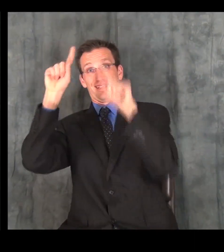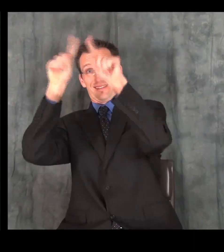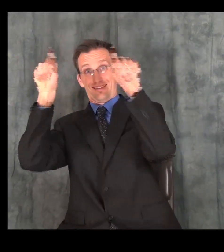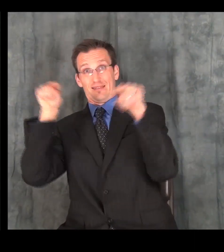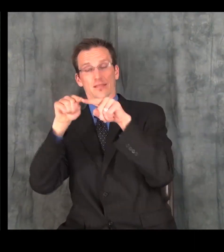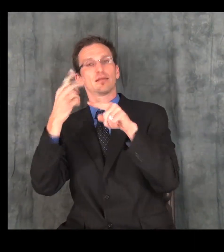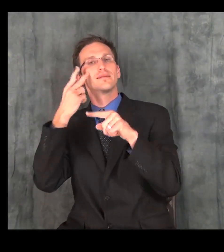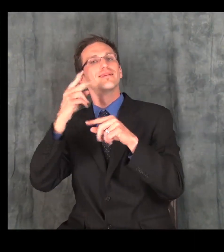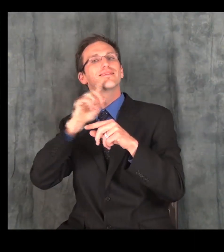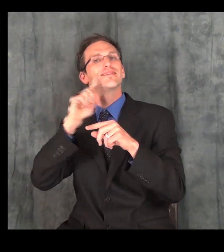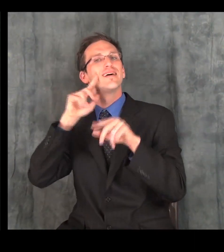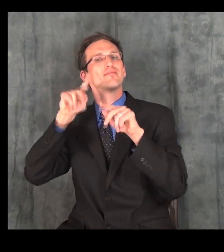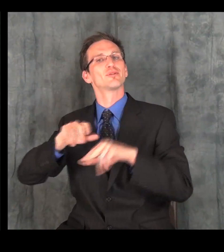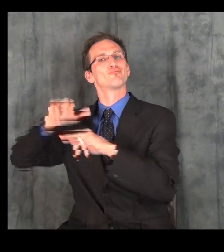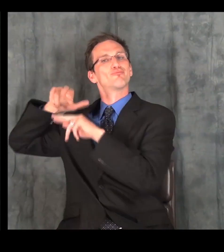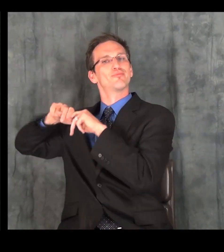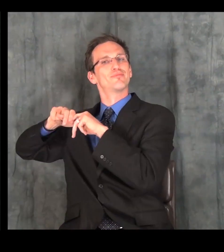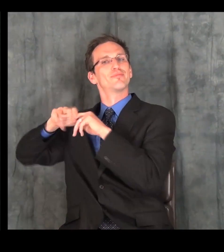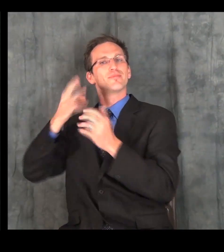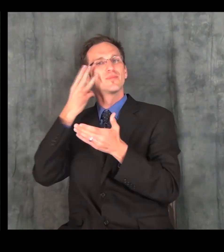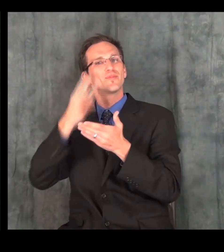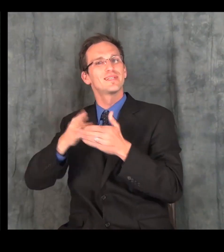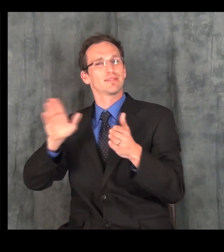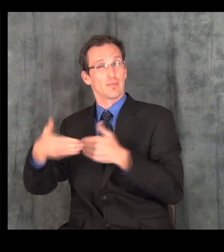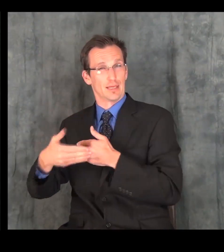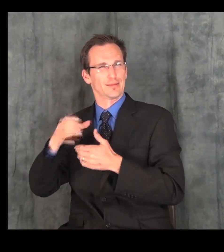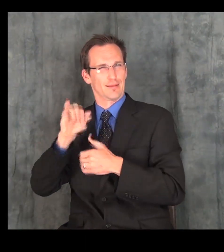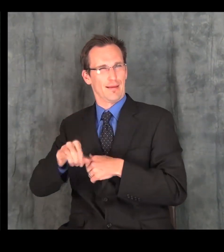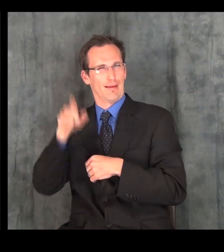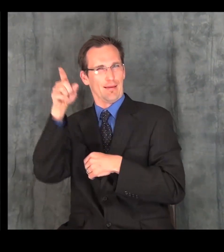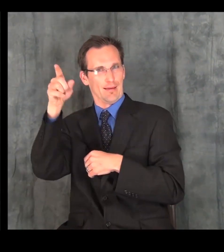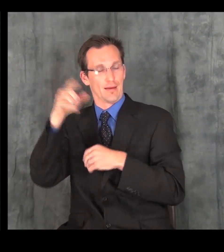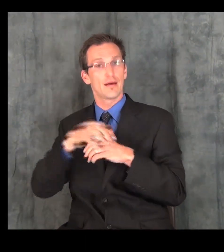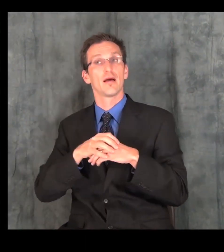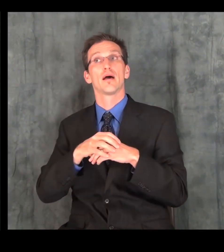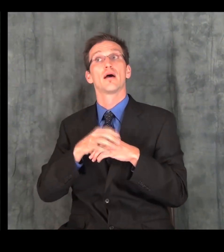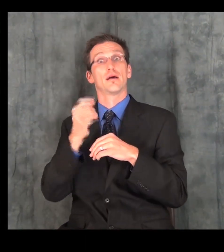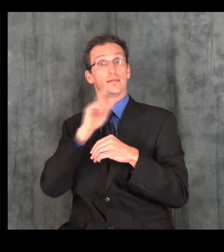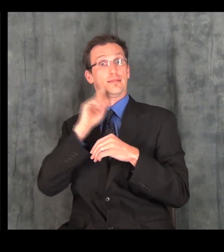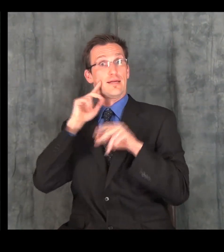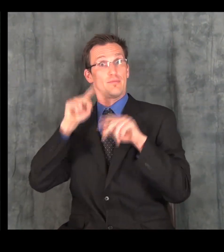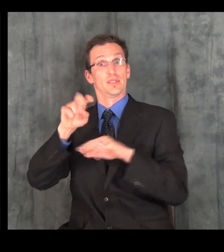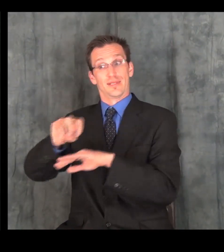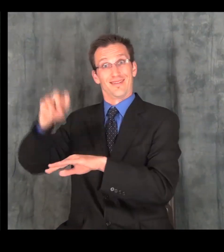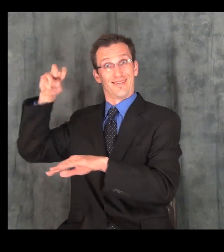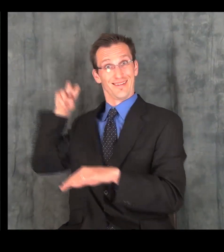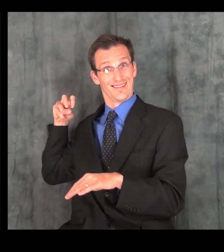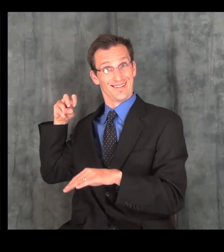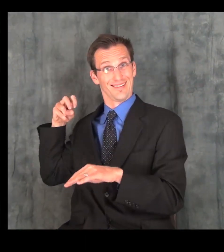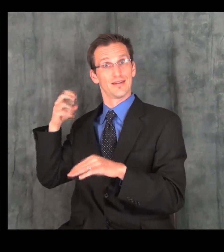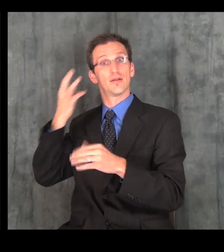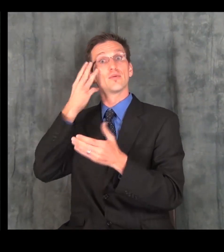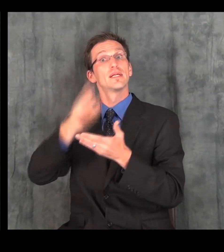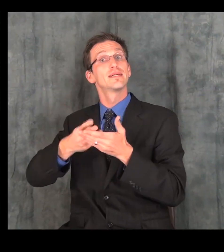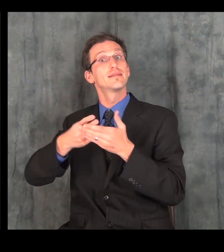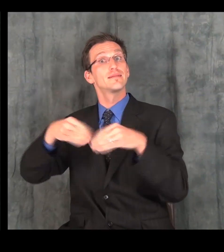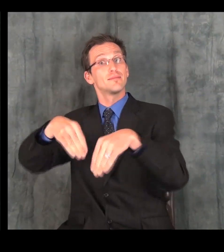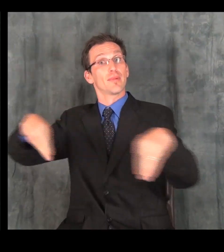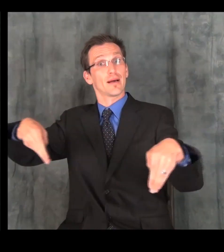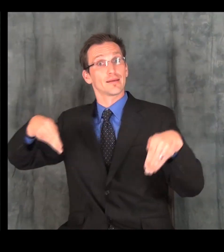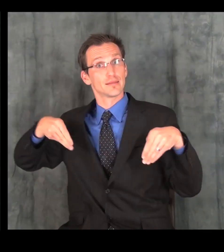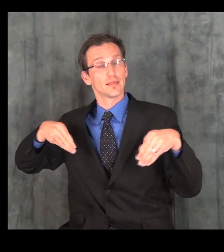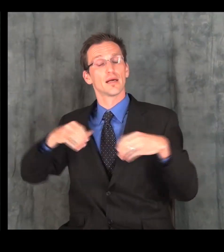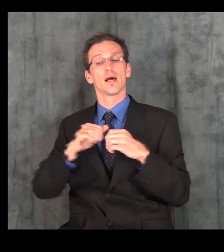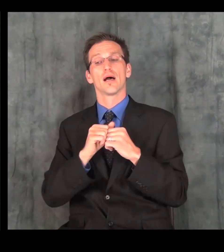person sitting in the witness box. But then because he was in that box, the only combination we could have so that the